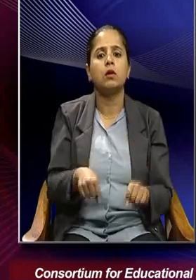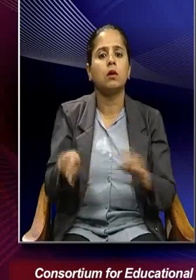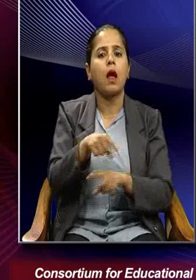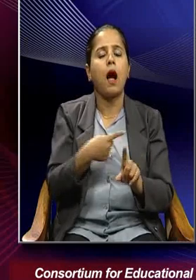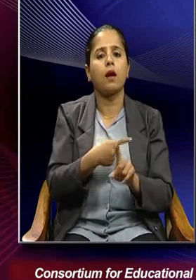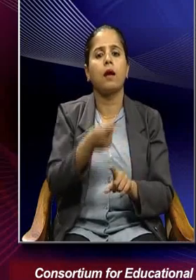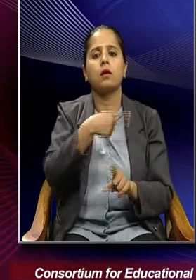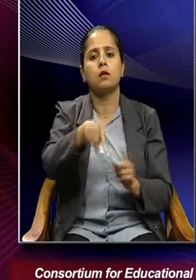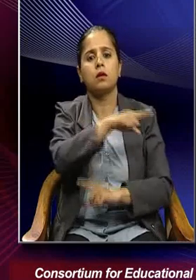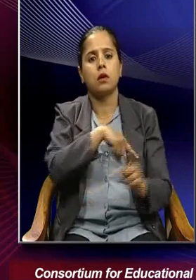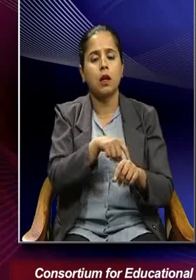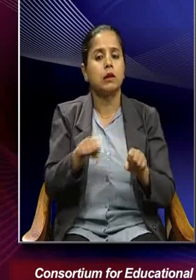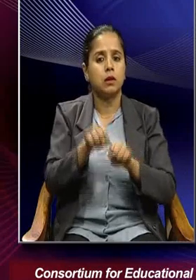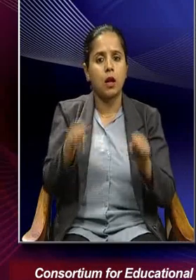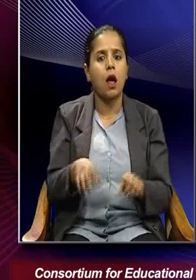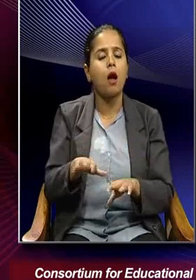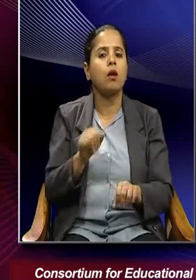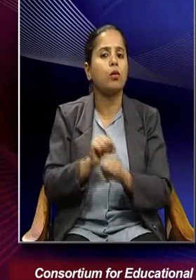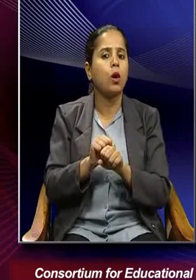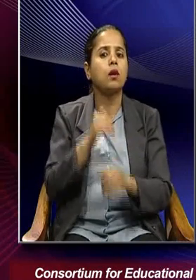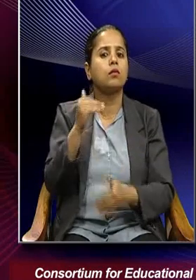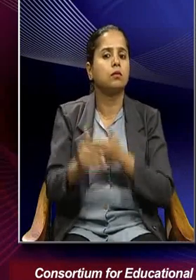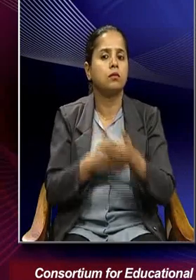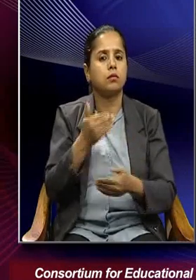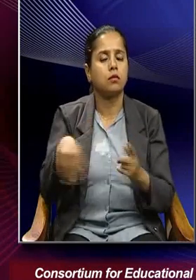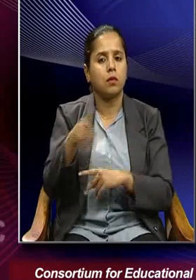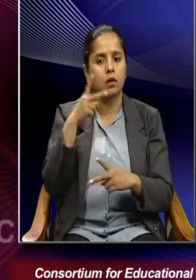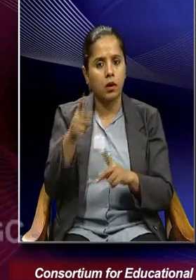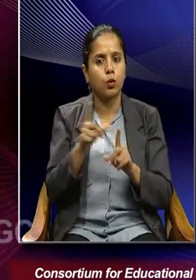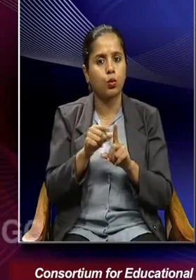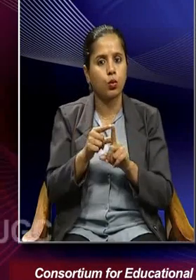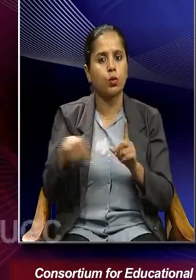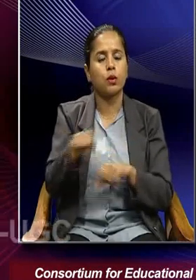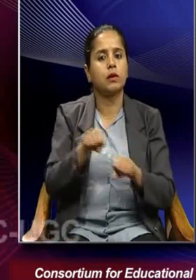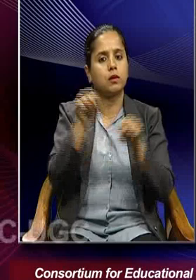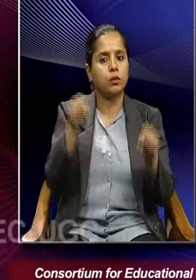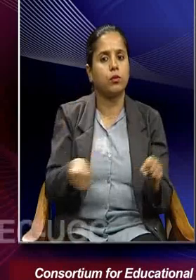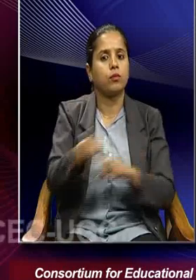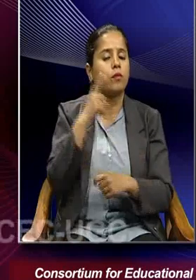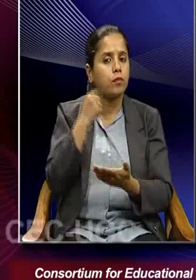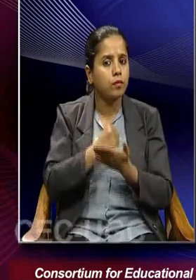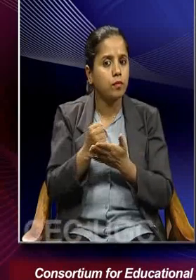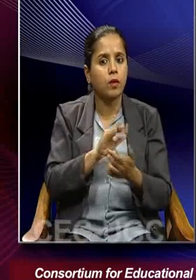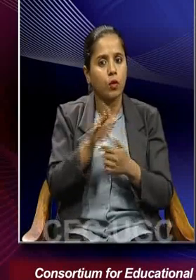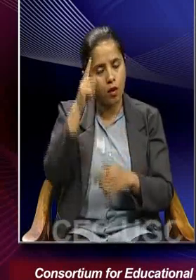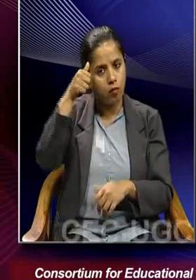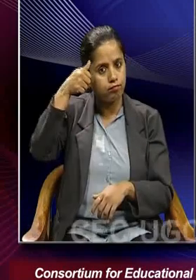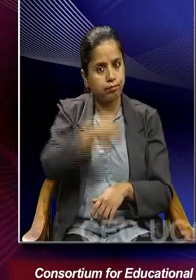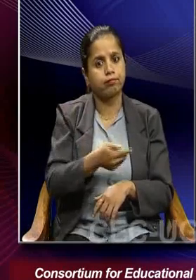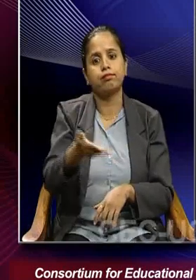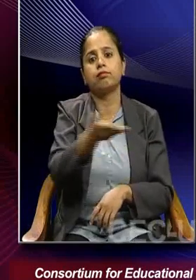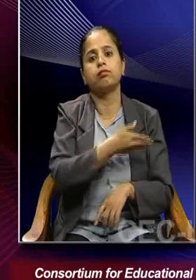against them, the way system was functioning, it was in a way operating against them, system was trying to oppress them in that